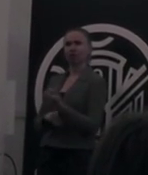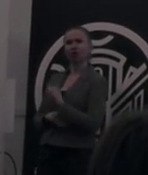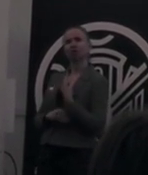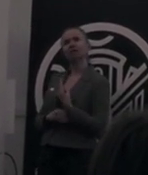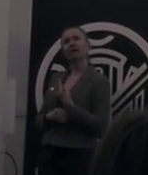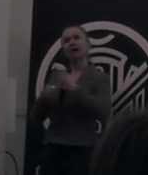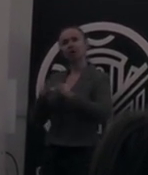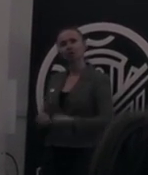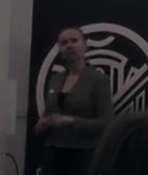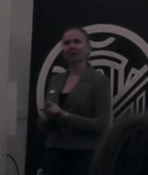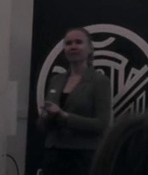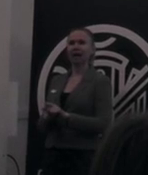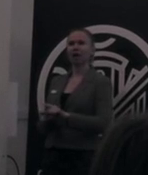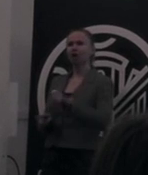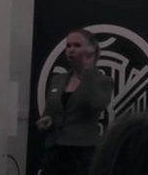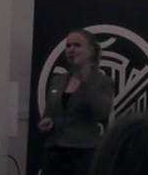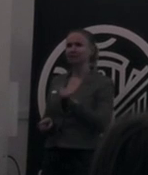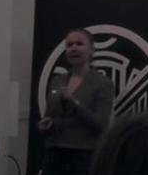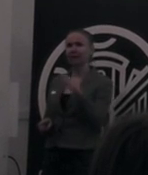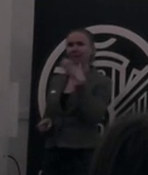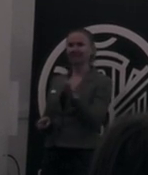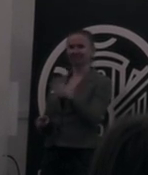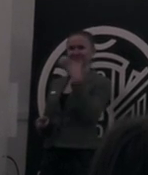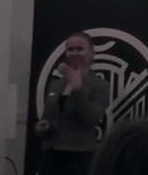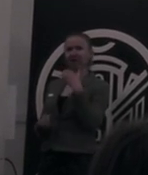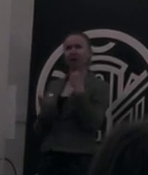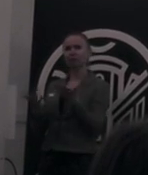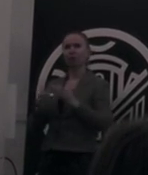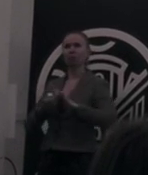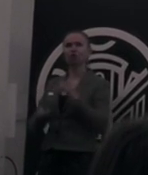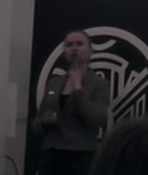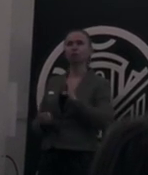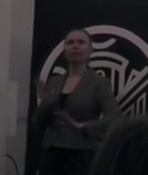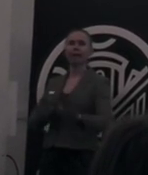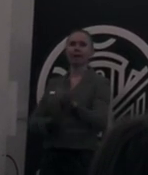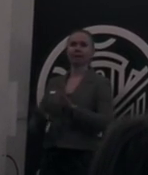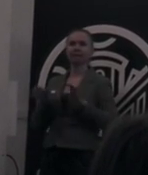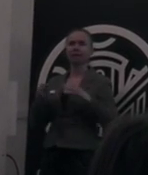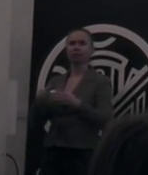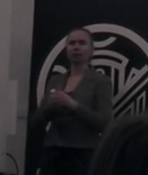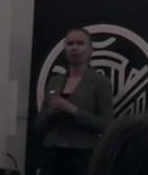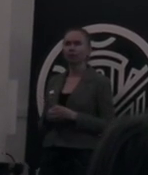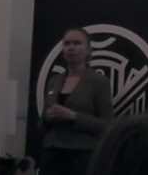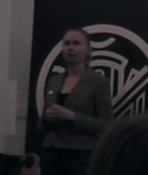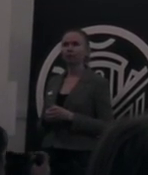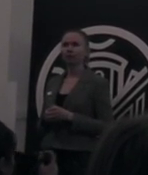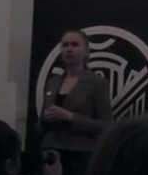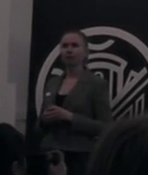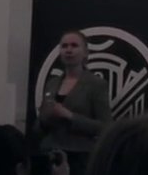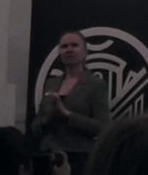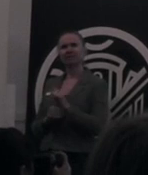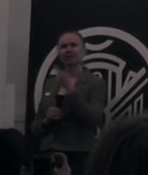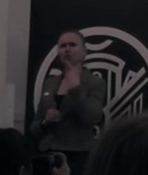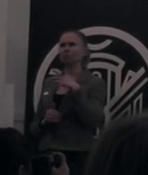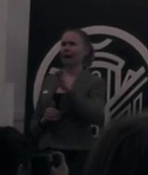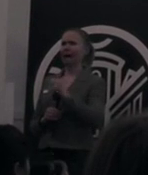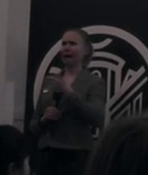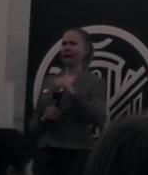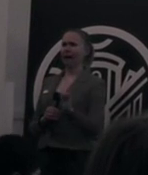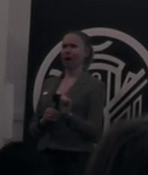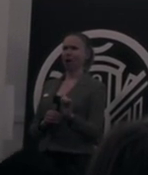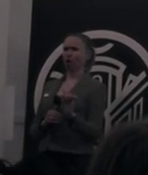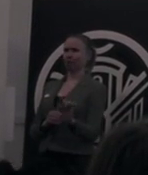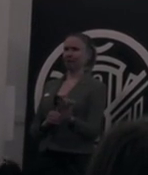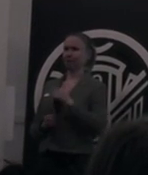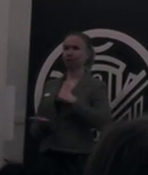on a mask or gets treated differently. And it really was such it was one of those aha moments